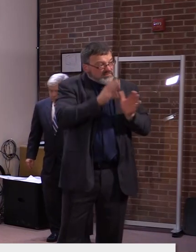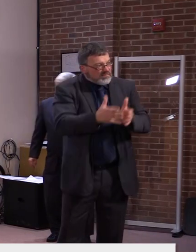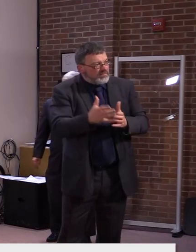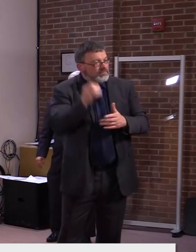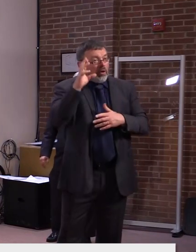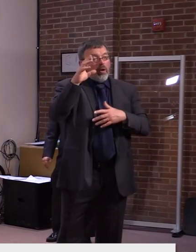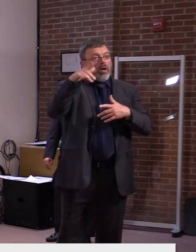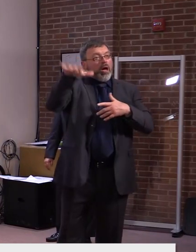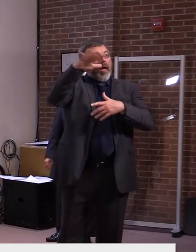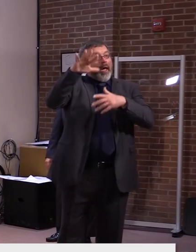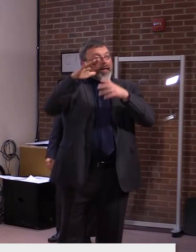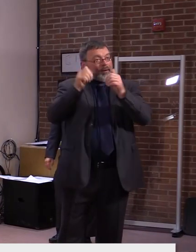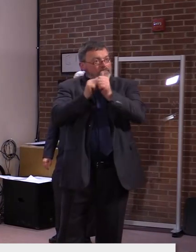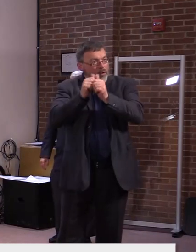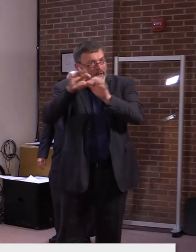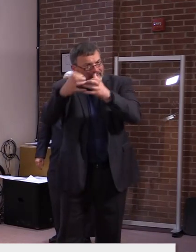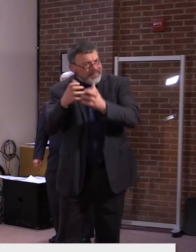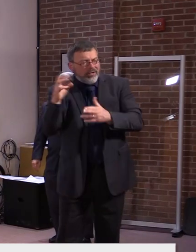spread?